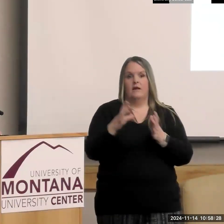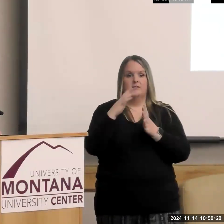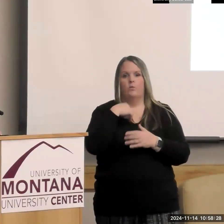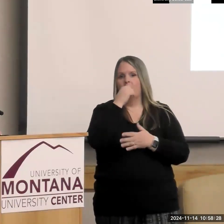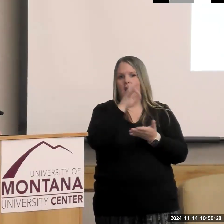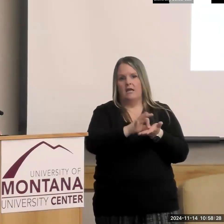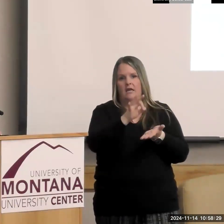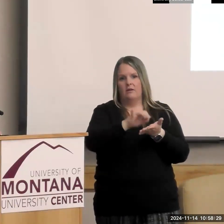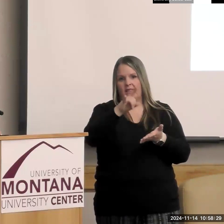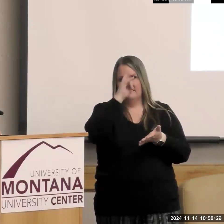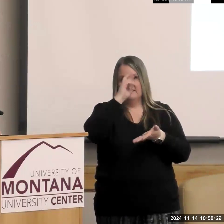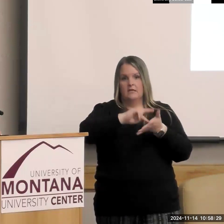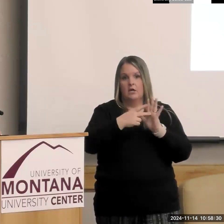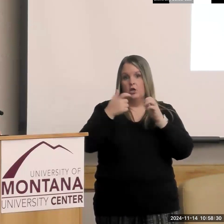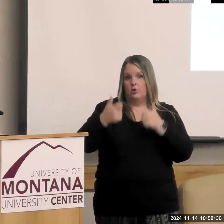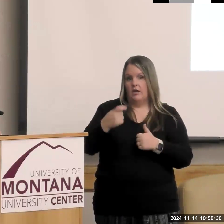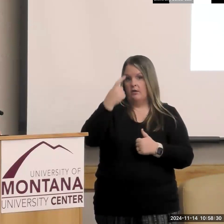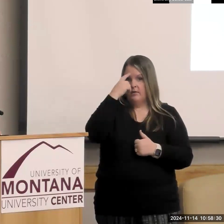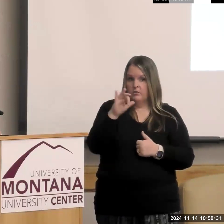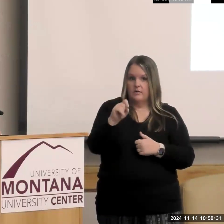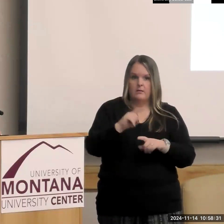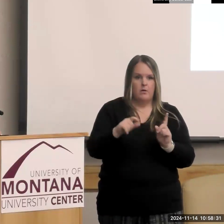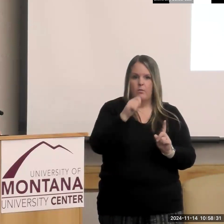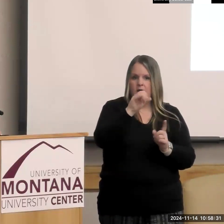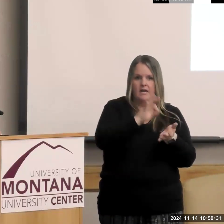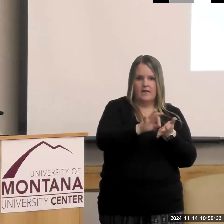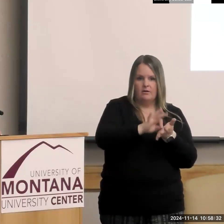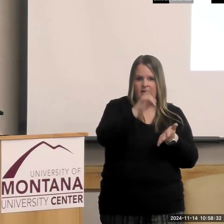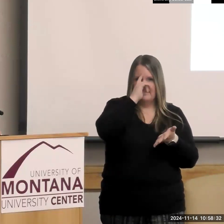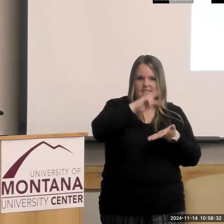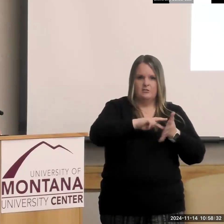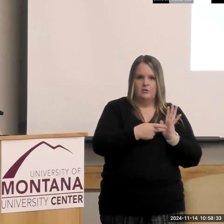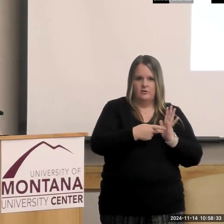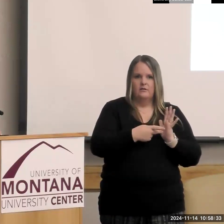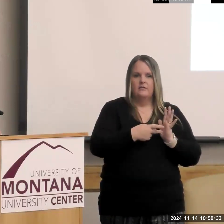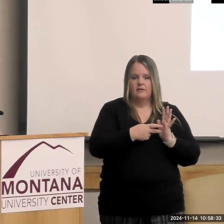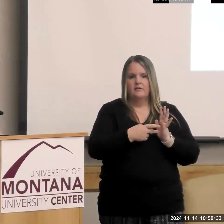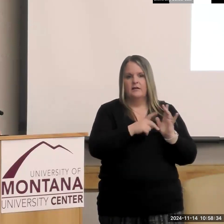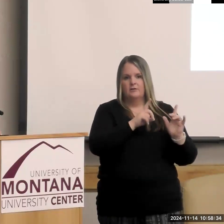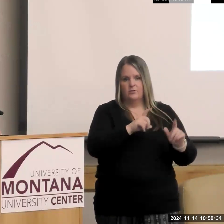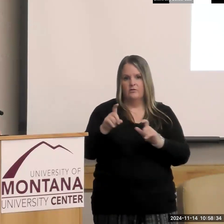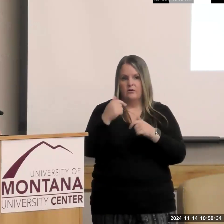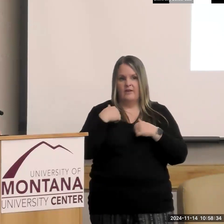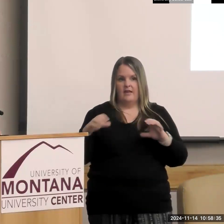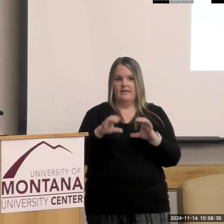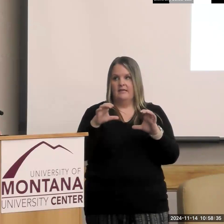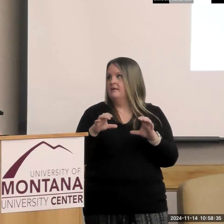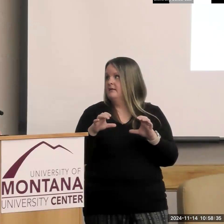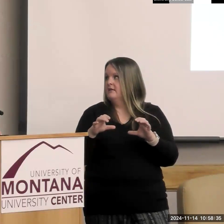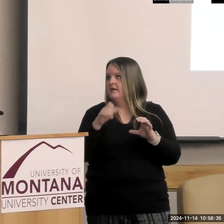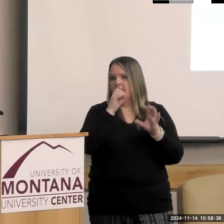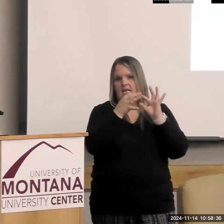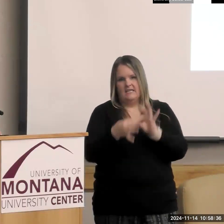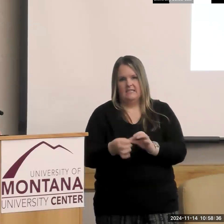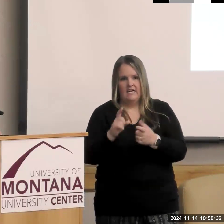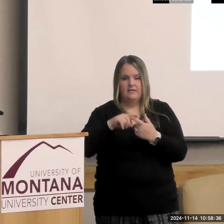that as intentional. It's great that you think you're doing it, but we're not counting it as intentional. So the survey that I did, and it was not tied to